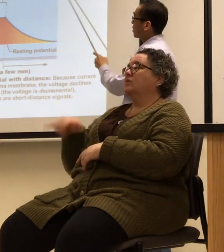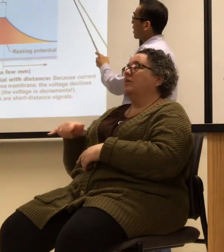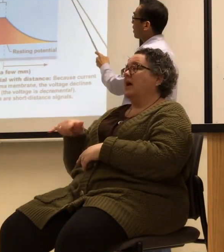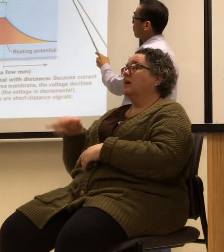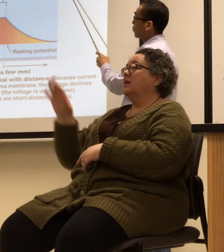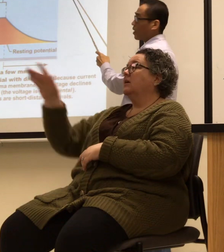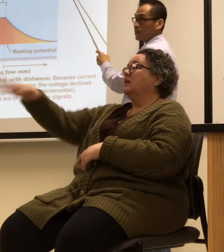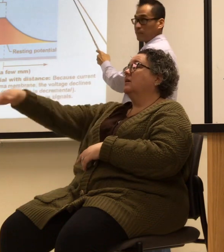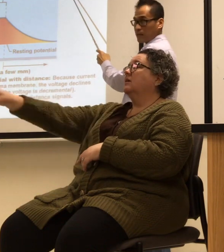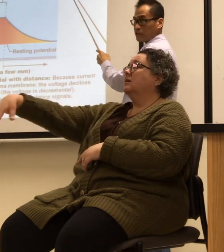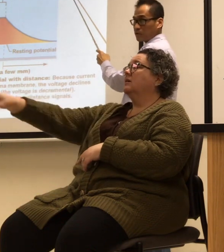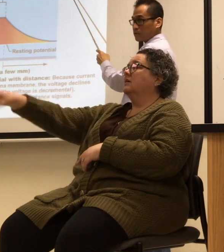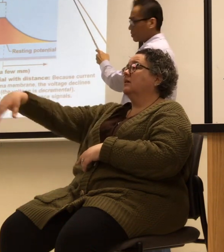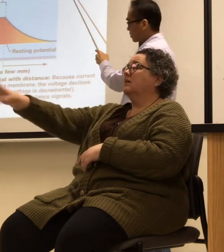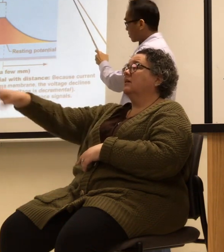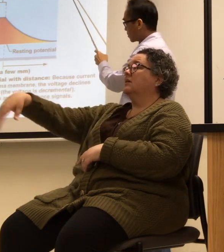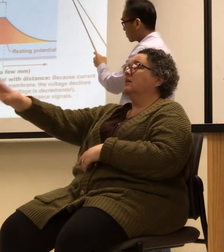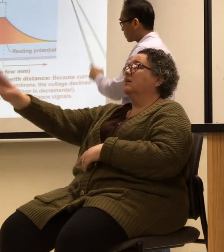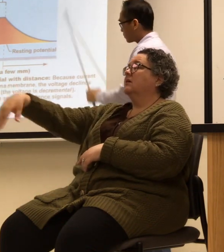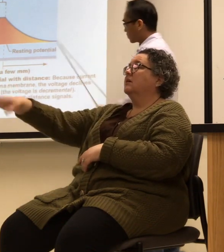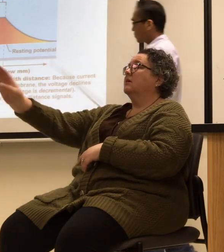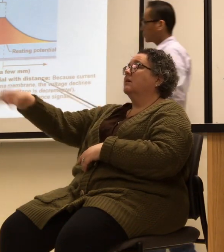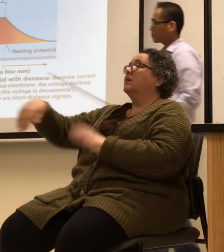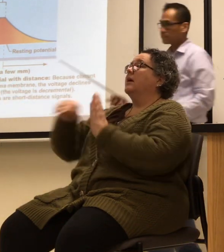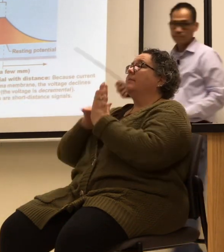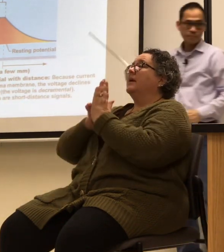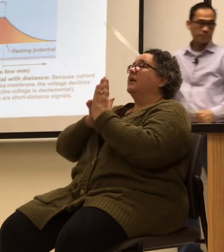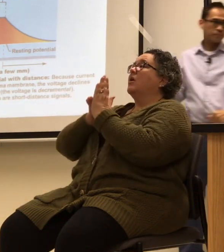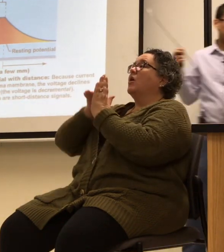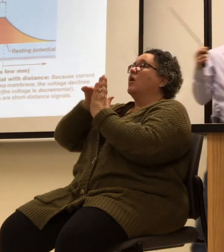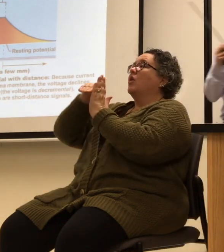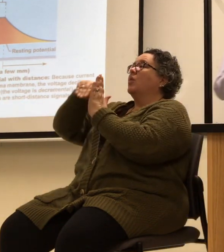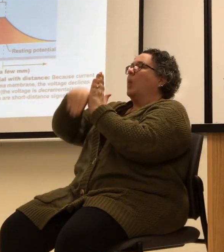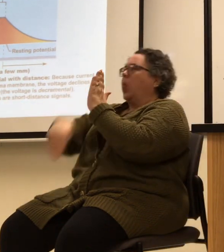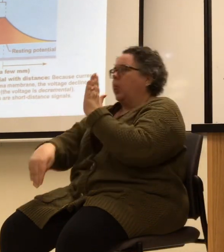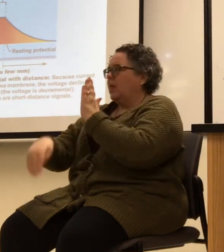this decay of graded potentials.